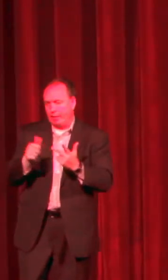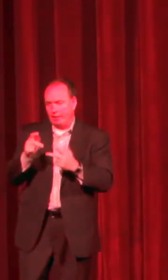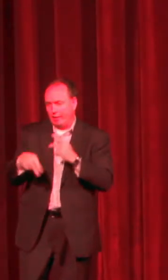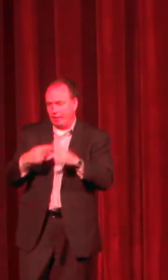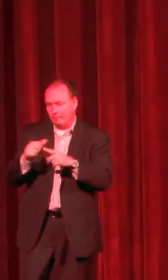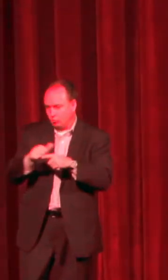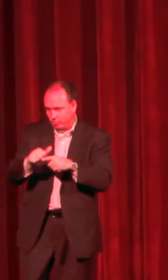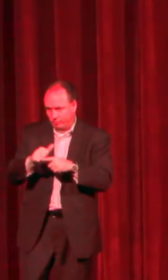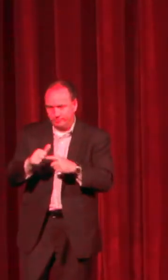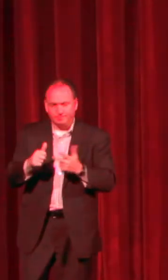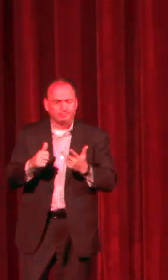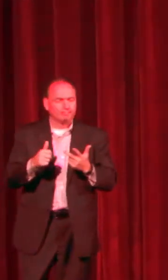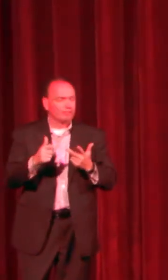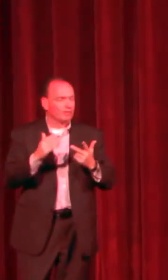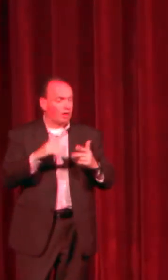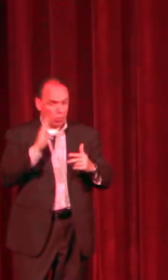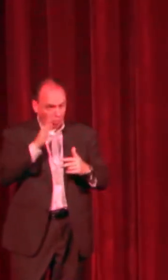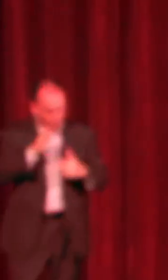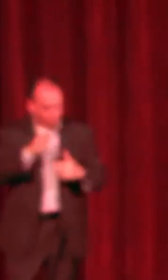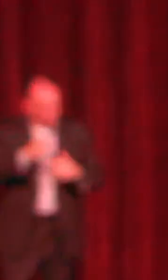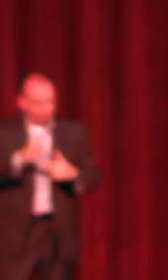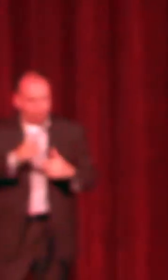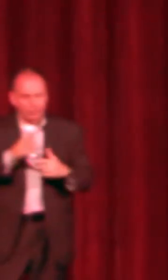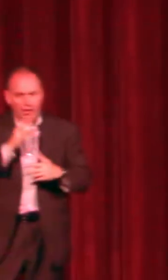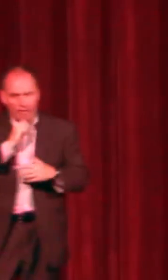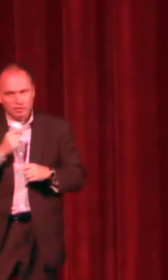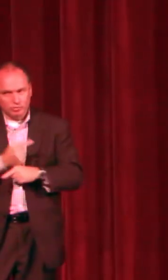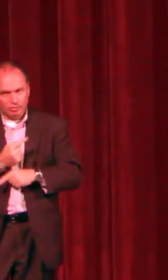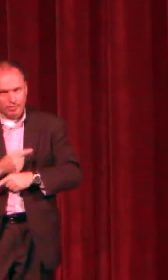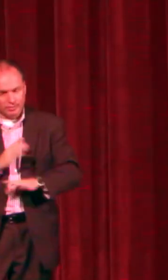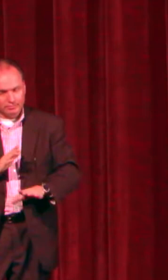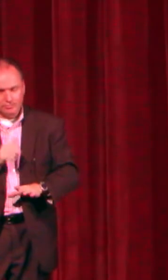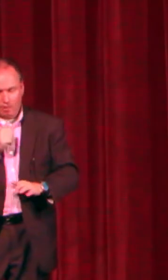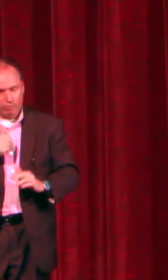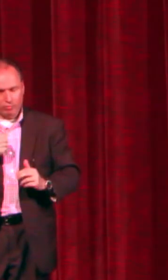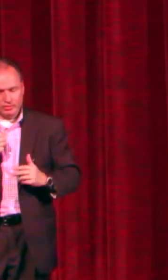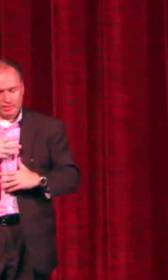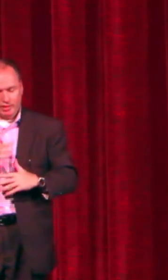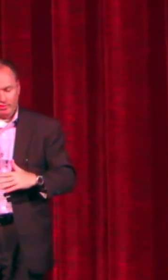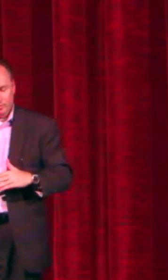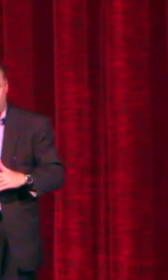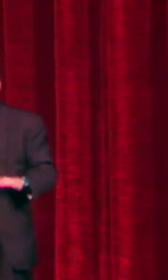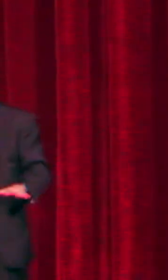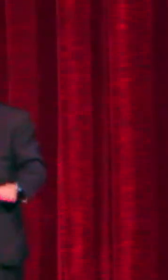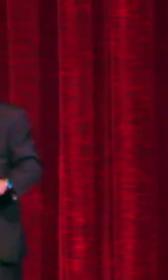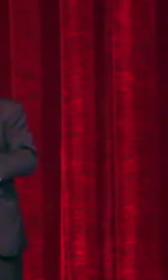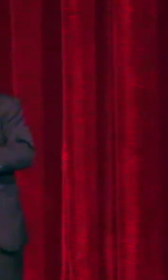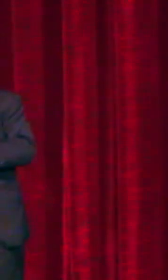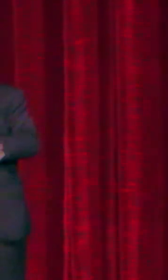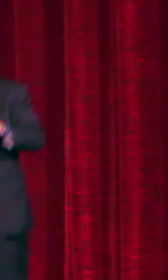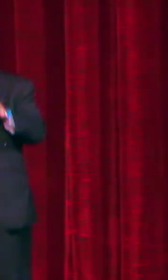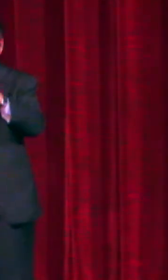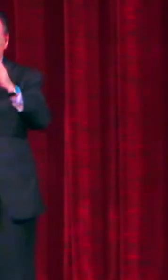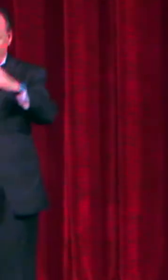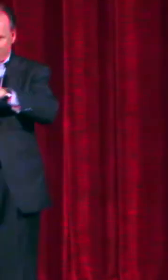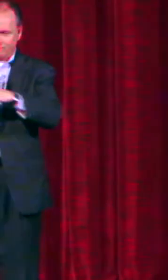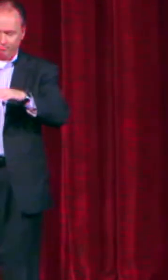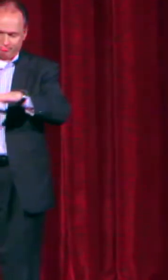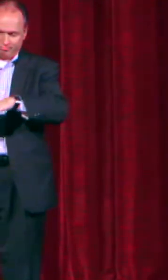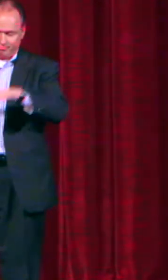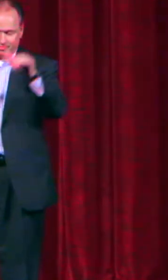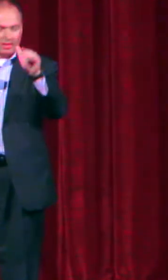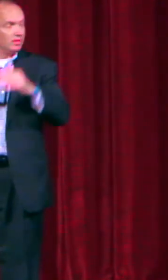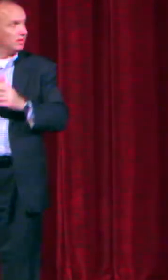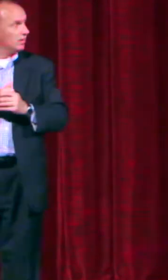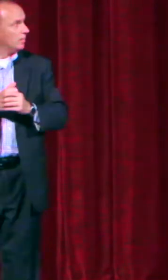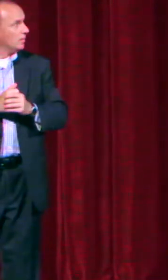type of drill. And those will definitely be age-appropriate. Going from elementary, middle school, and high school.